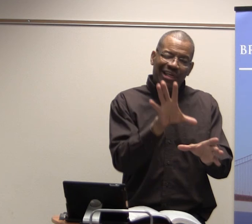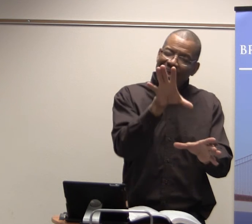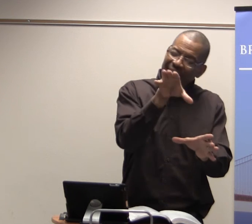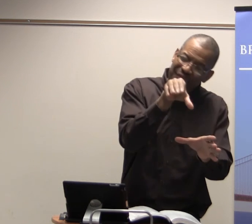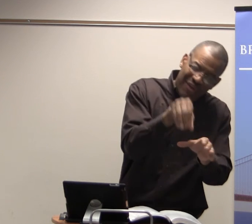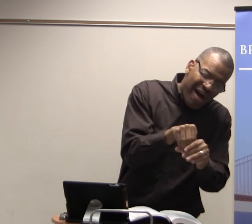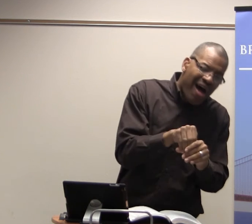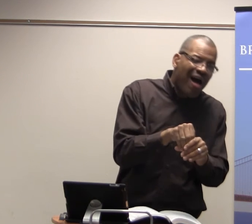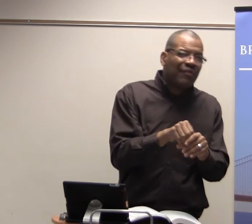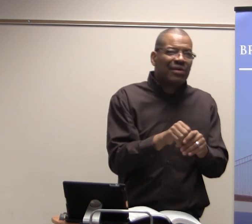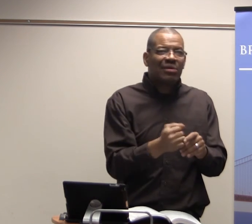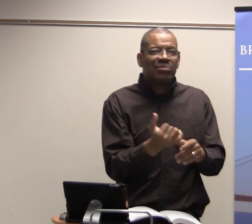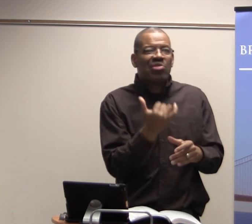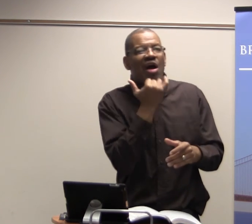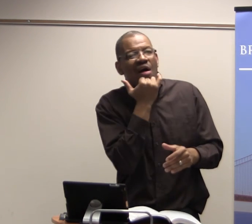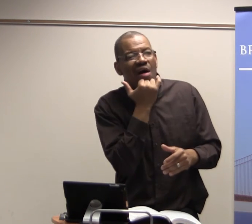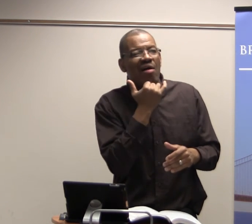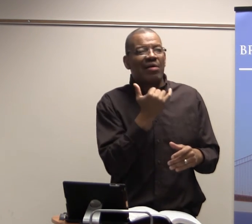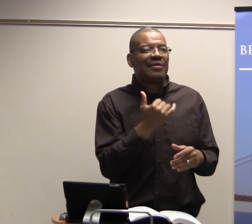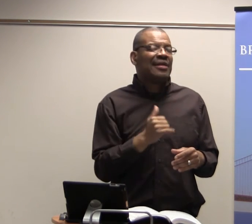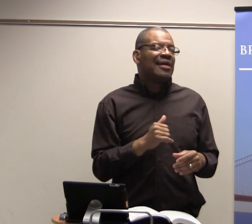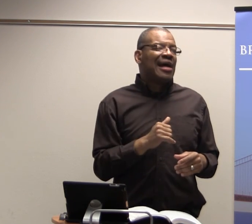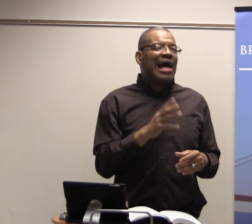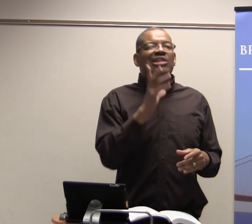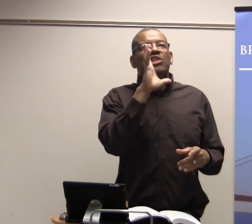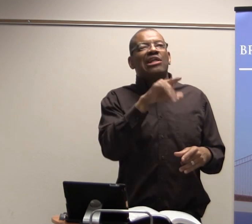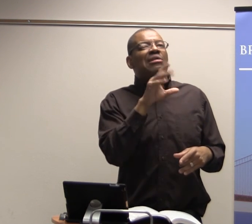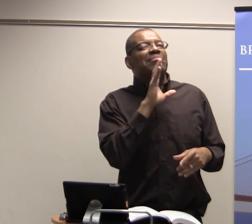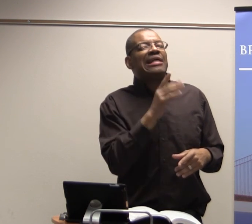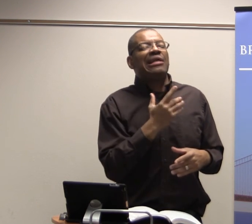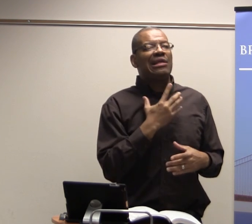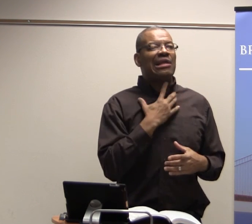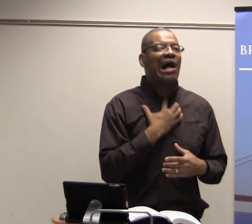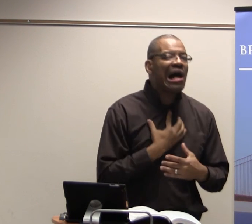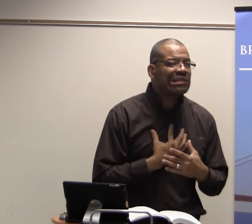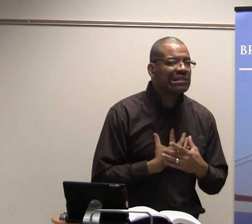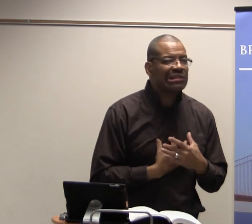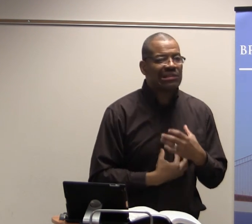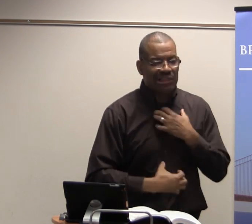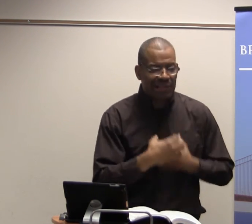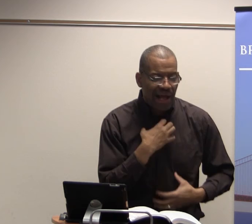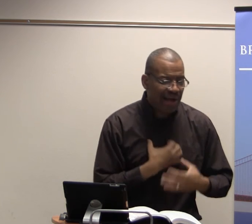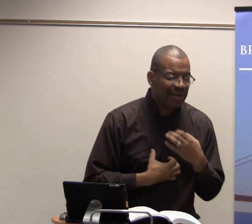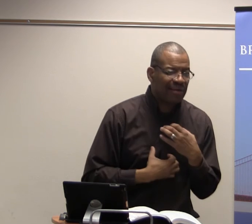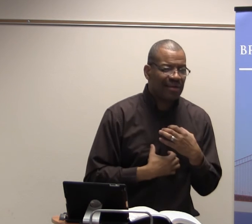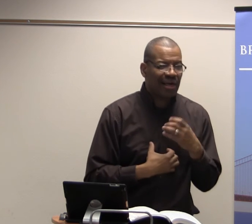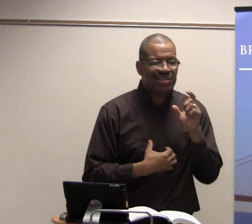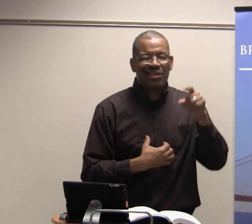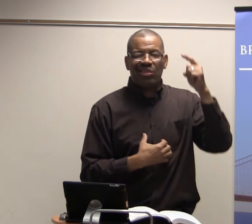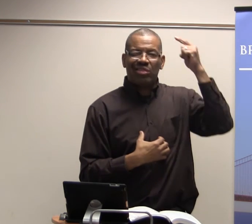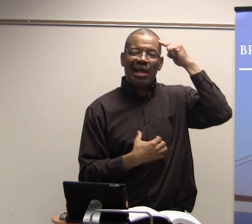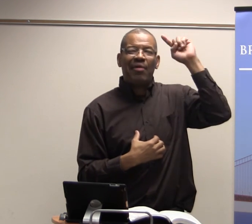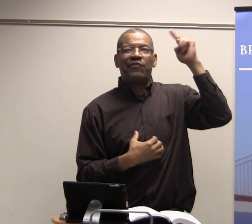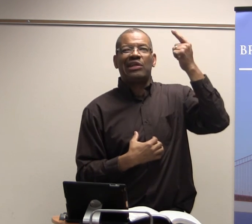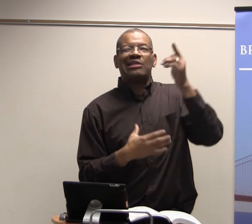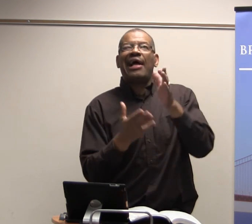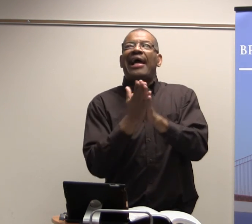have got it wrong. I should have been lost, desired. I should have think first. I